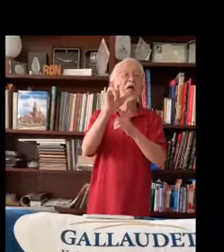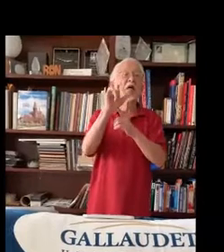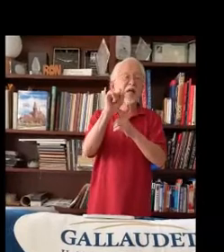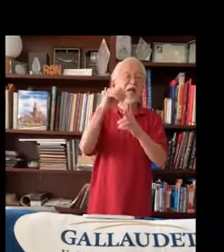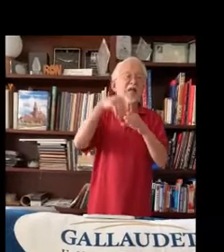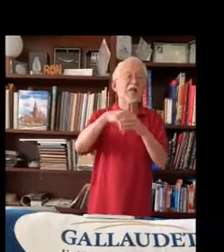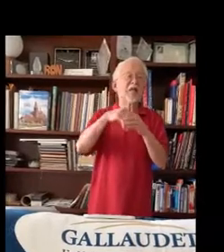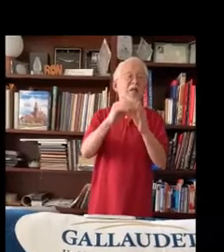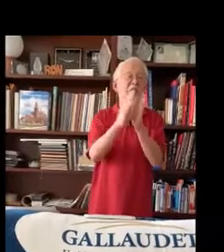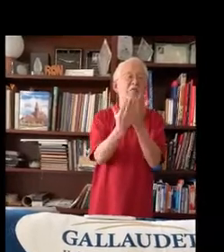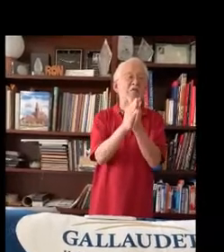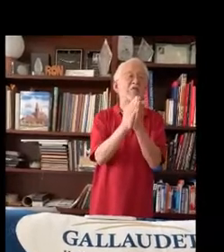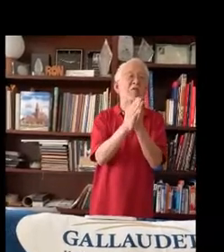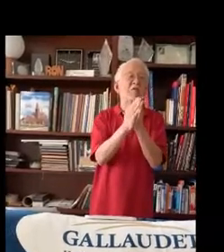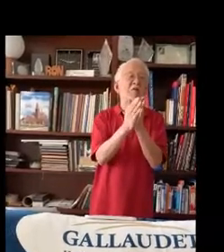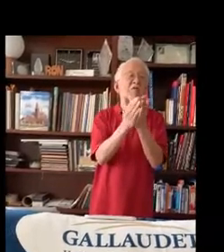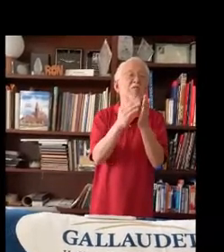on, Delight